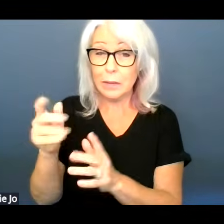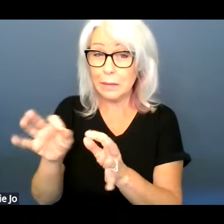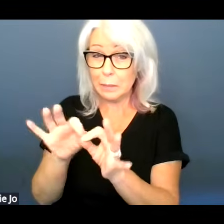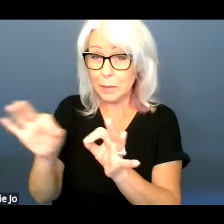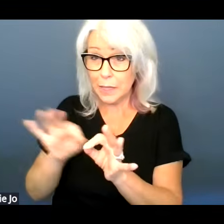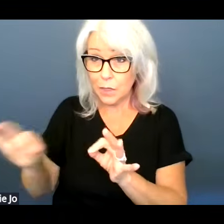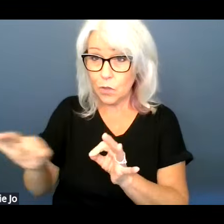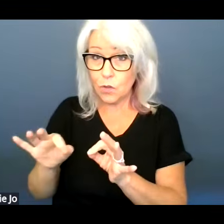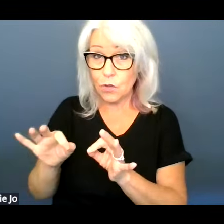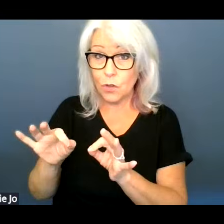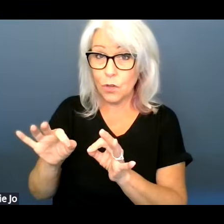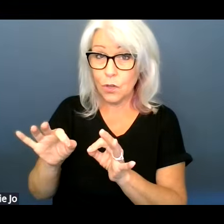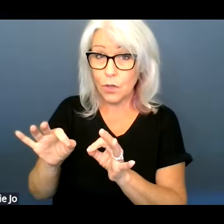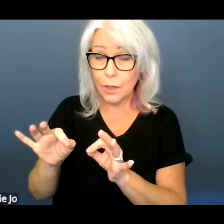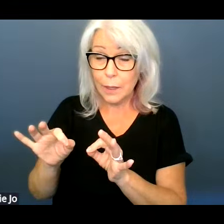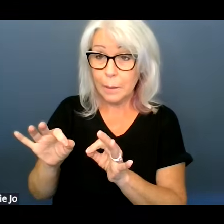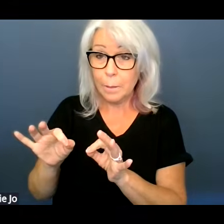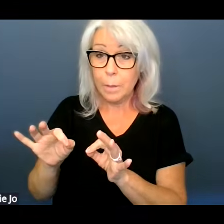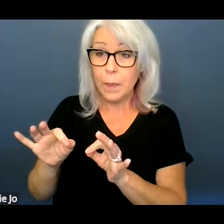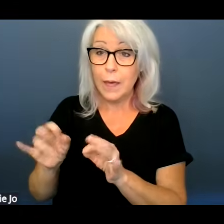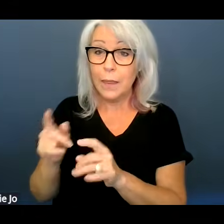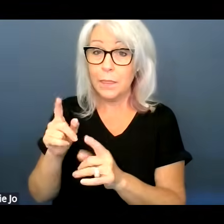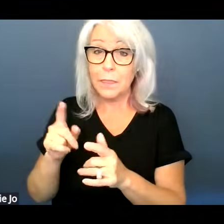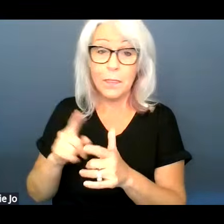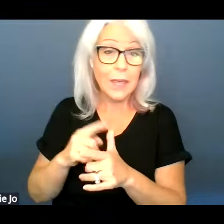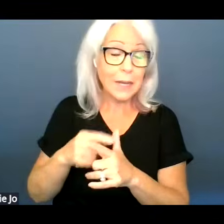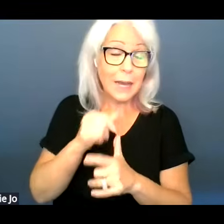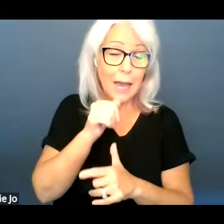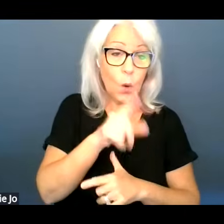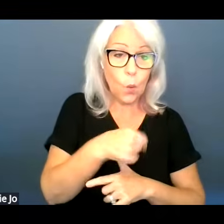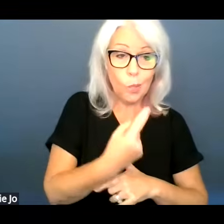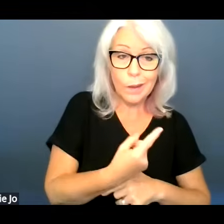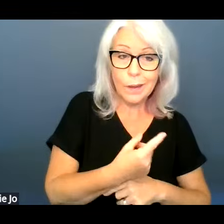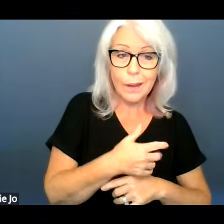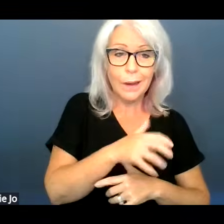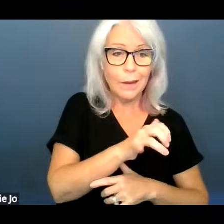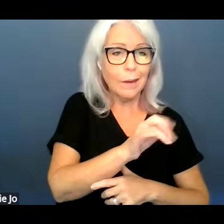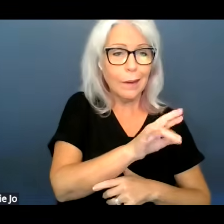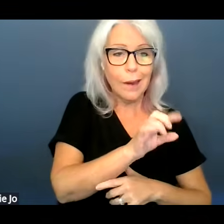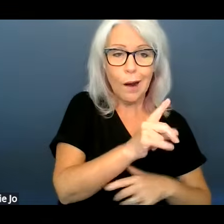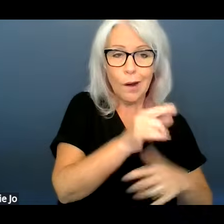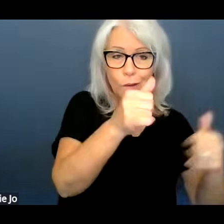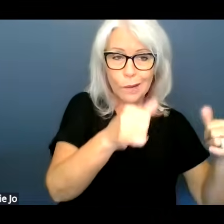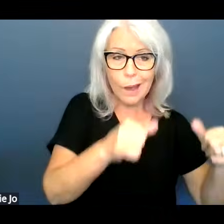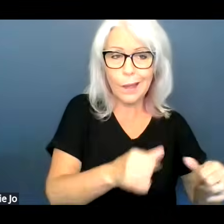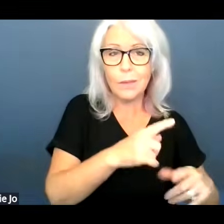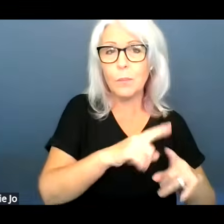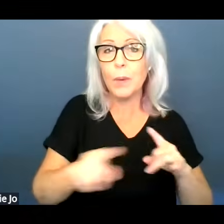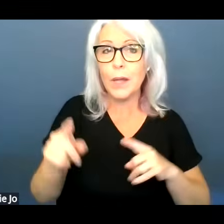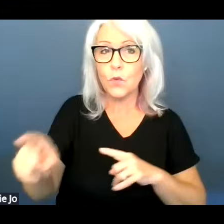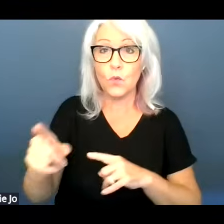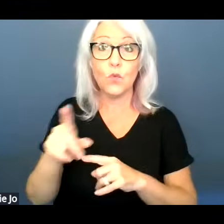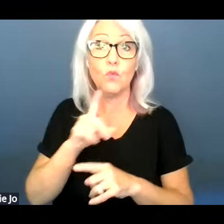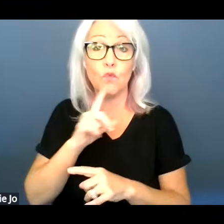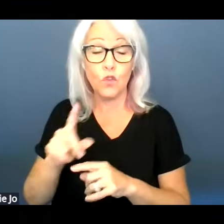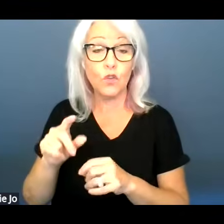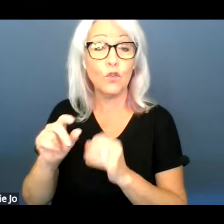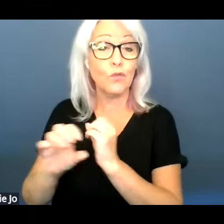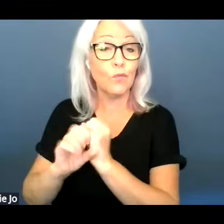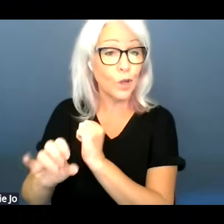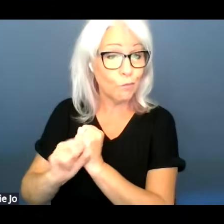signs to apply it to internet ads, for example. And so by putting those two together, that was the conversation, that was the back and